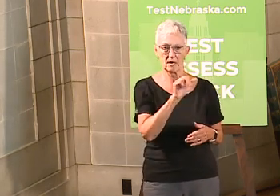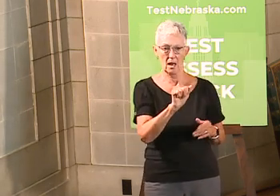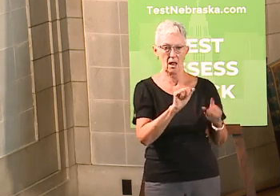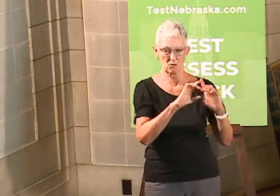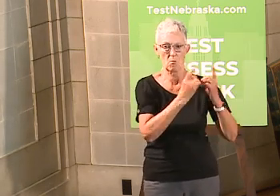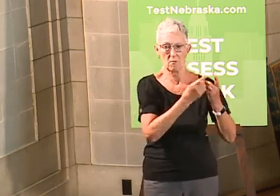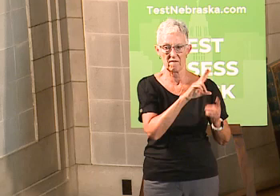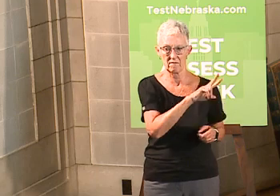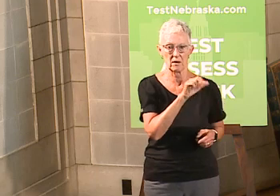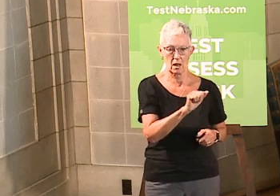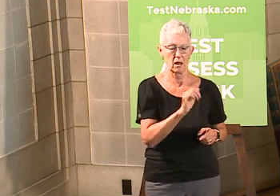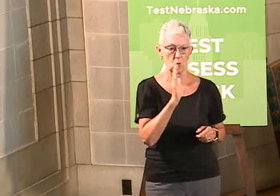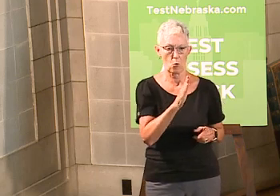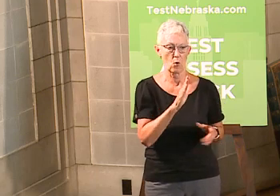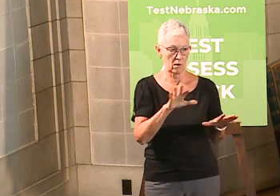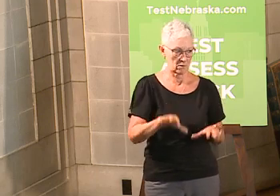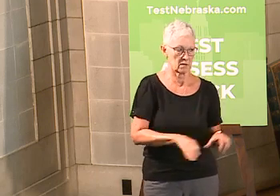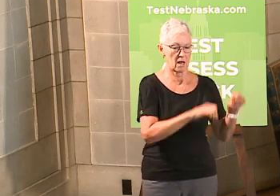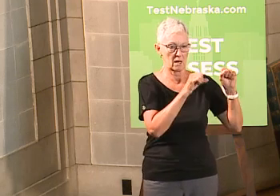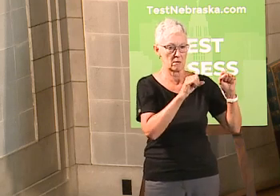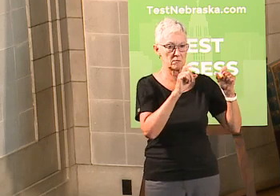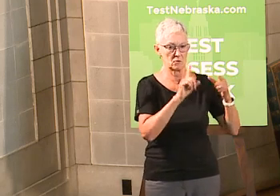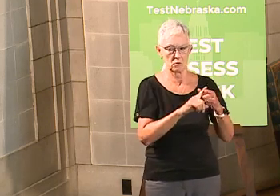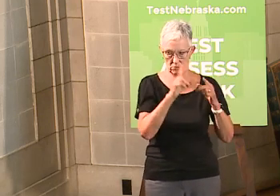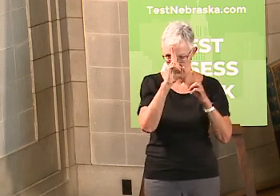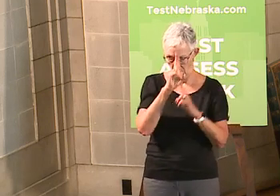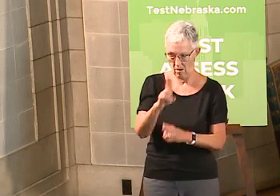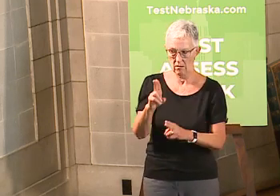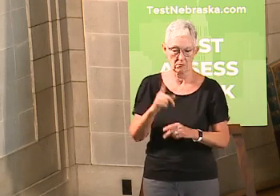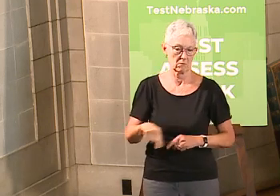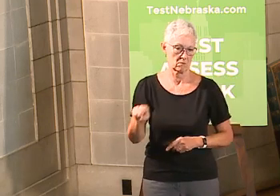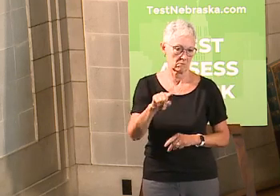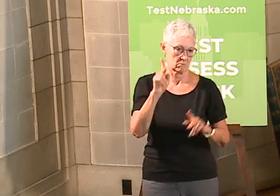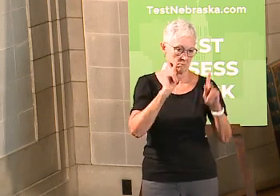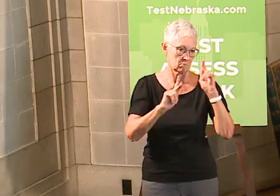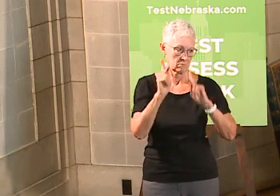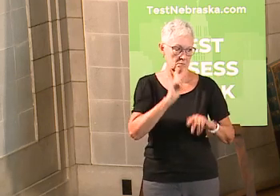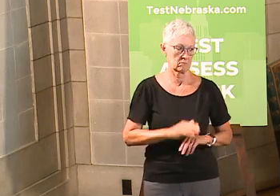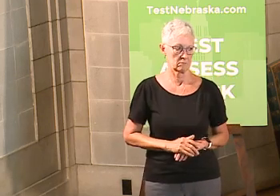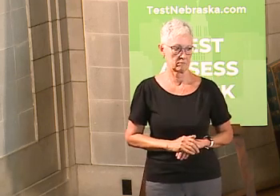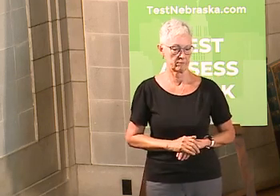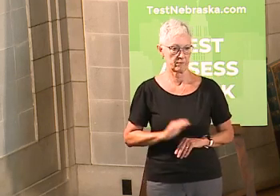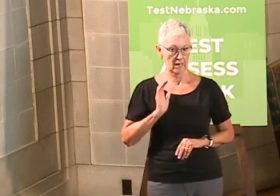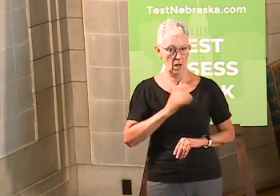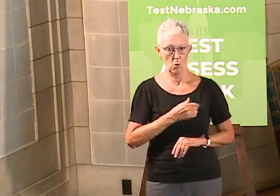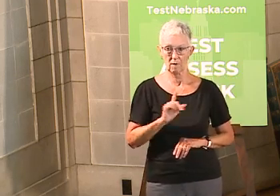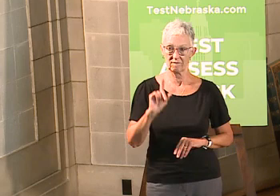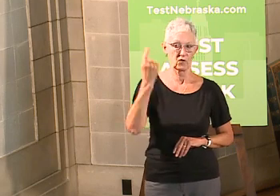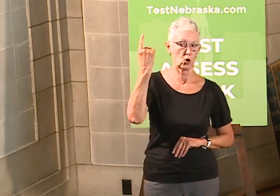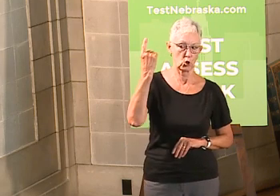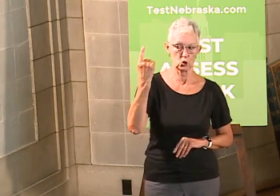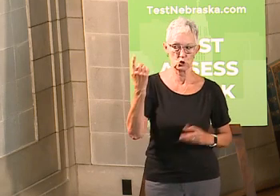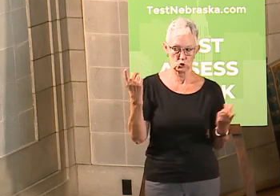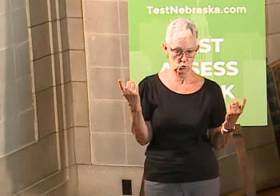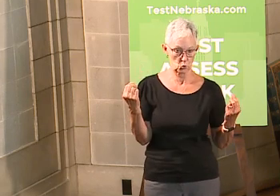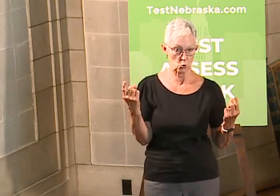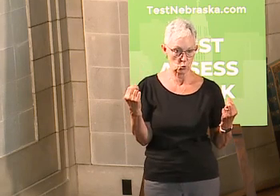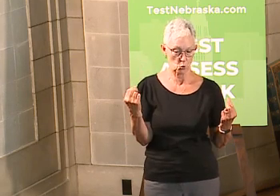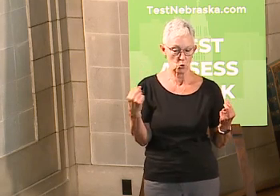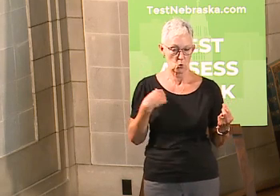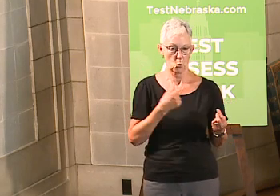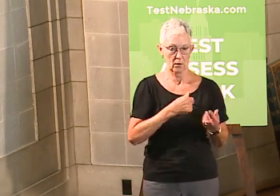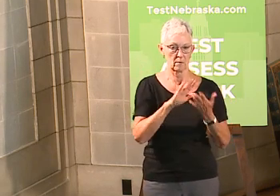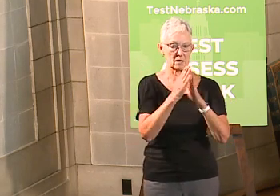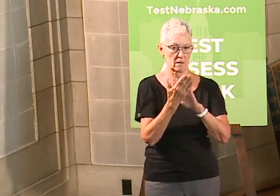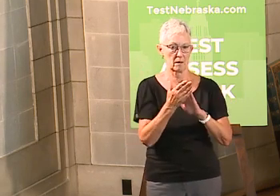and assist the family members, friends, volunteers, and professionals. The first step is what you saw today, becoming a Hidden Heroes